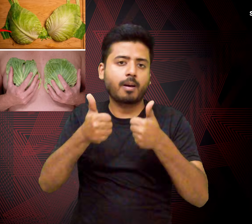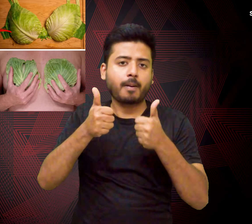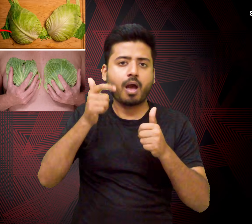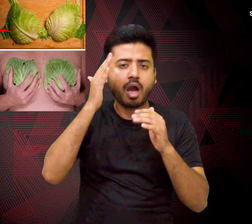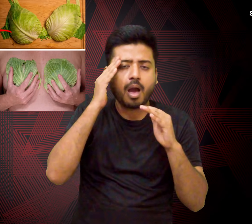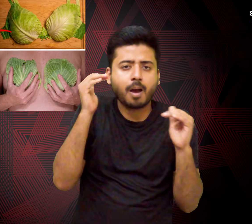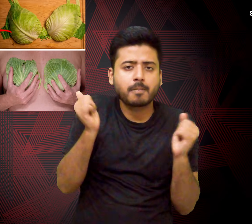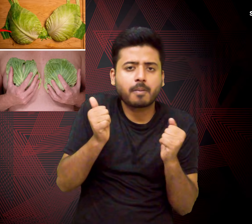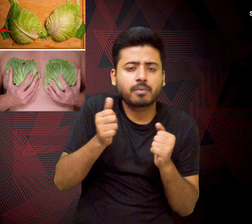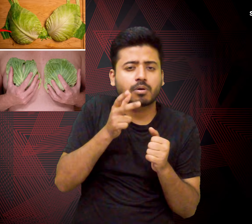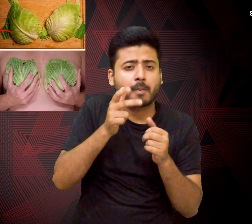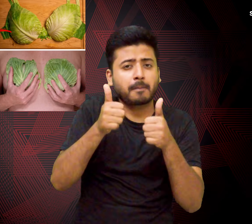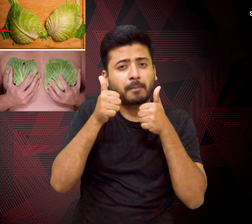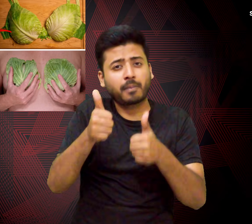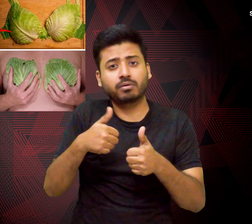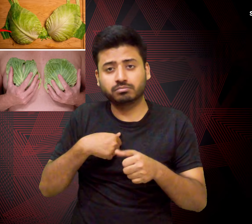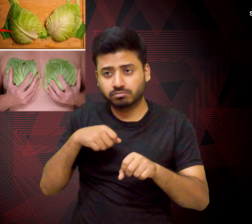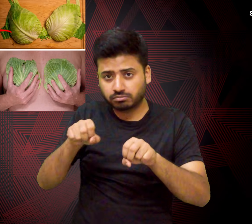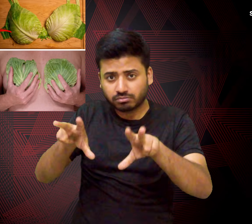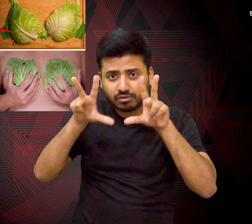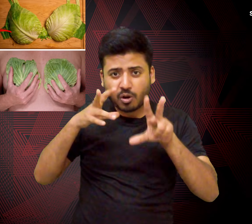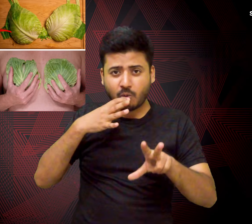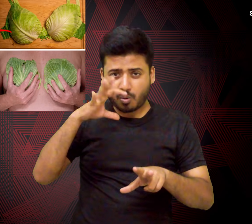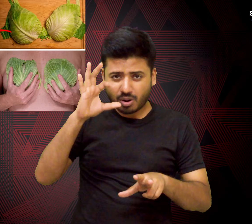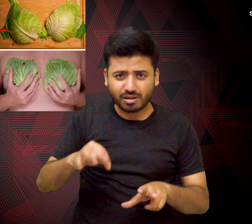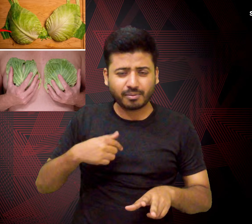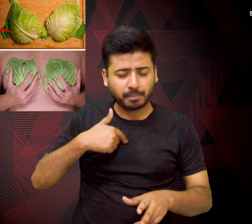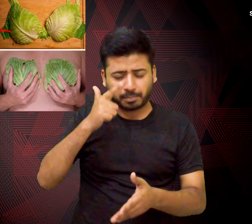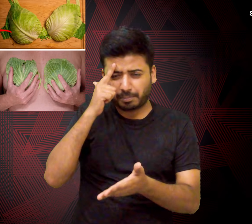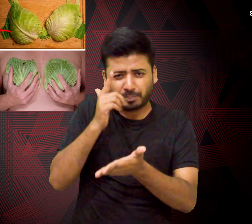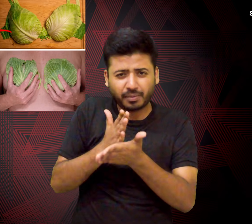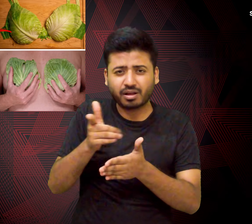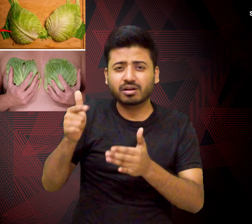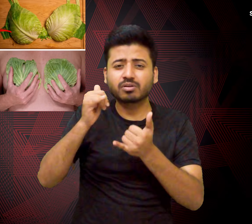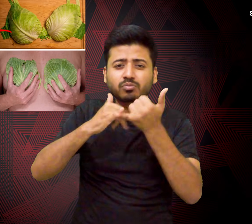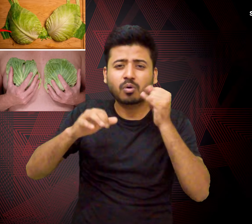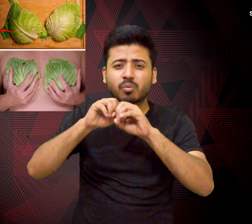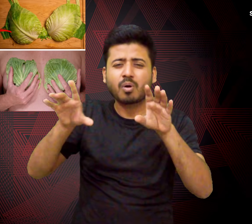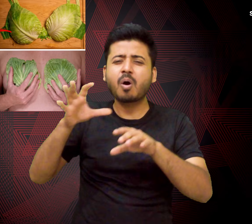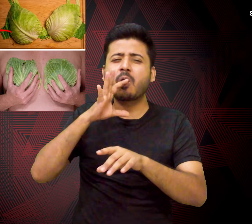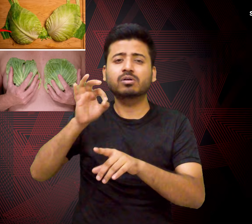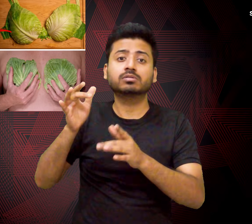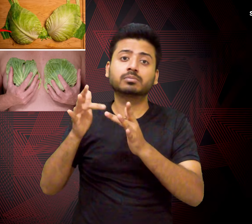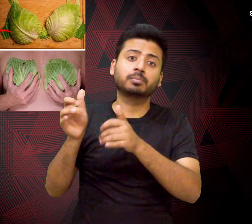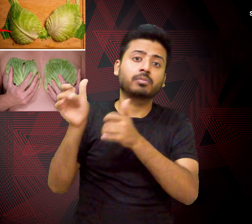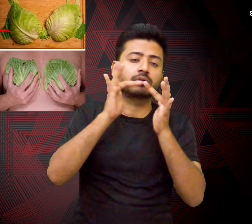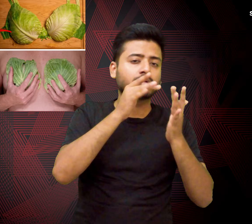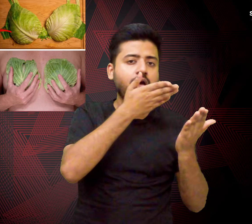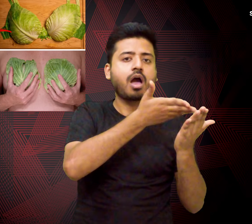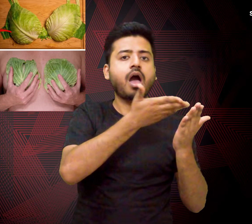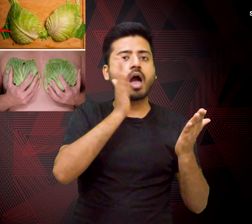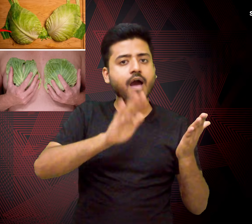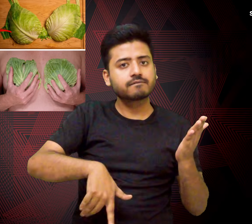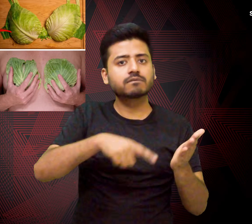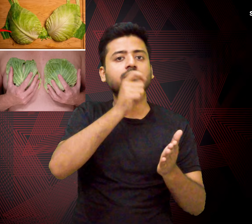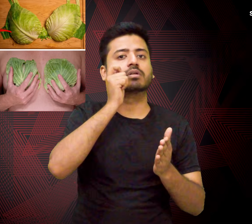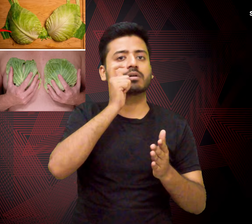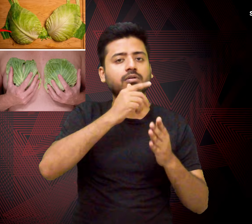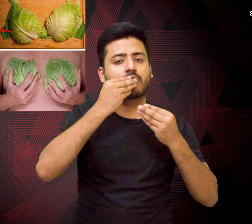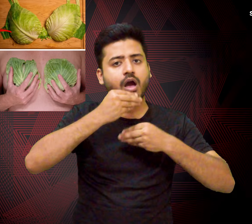inflammation. Cabbage contains plant compounds like sinigrin and mustard oil that may help dilate local capillaries, improve blood supply, and